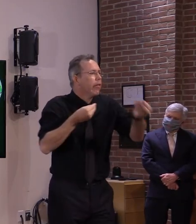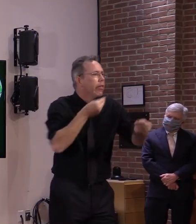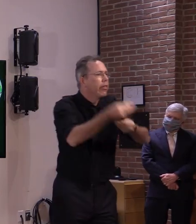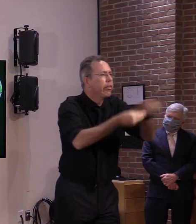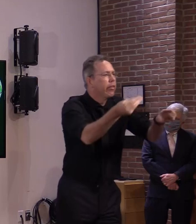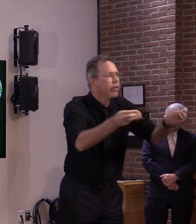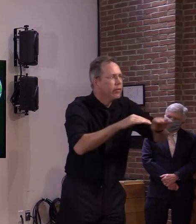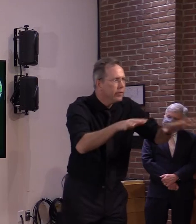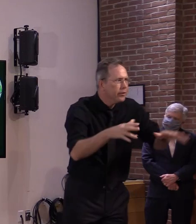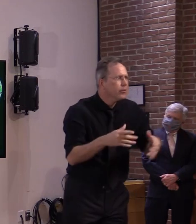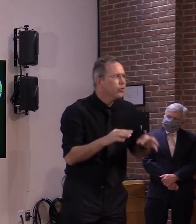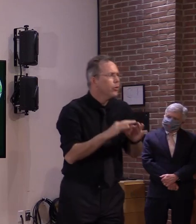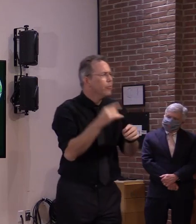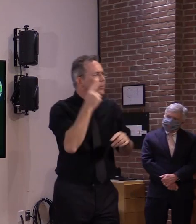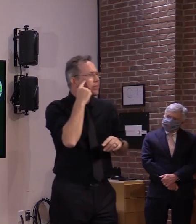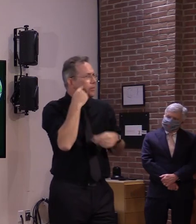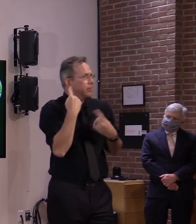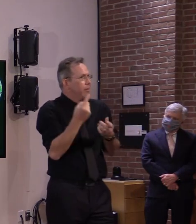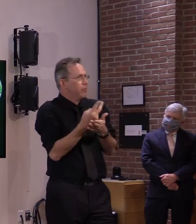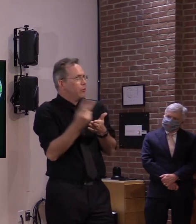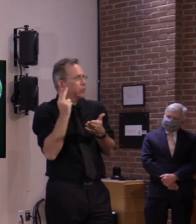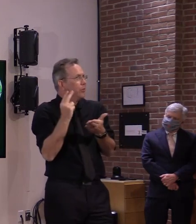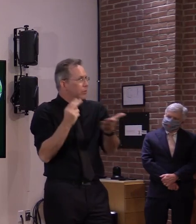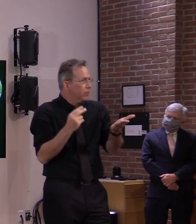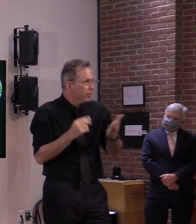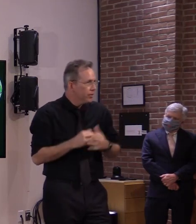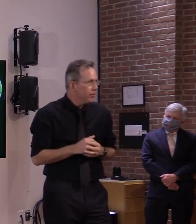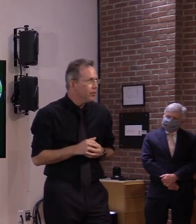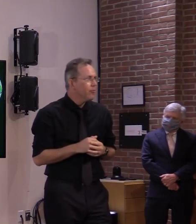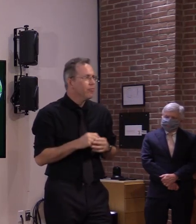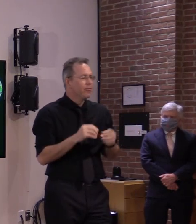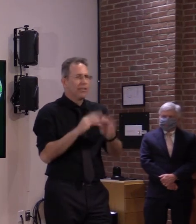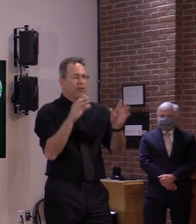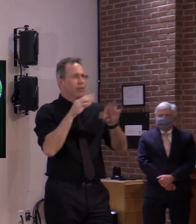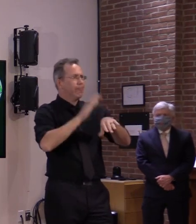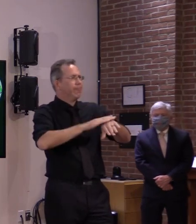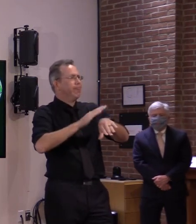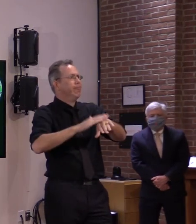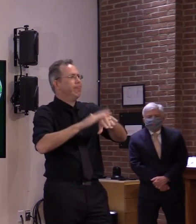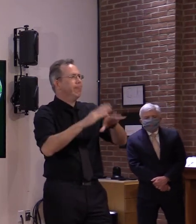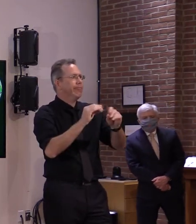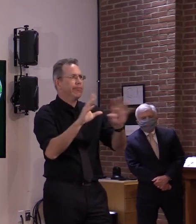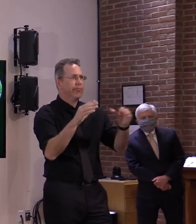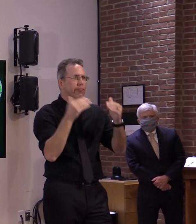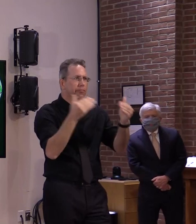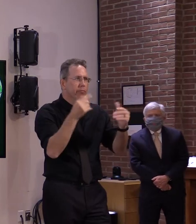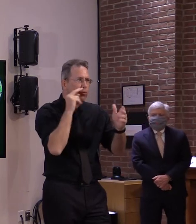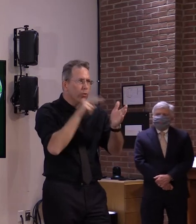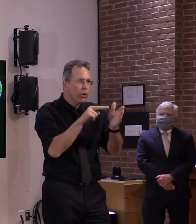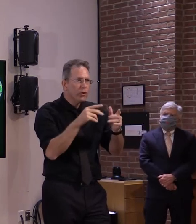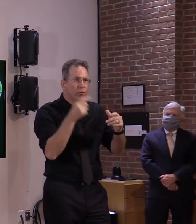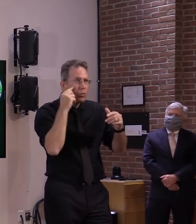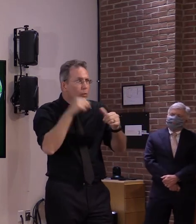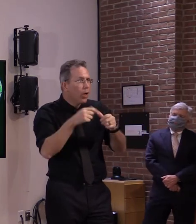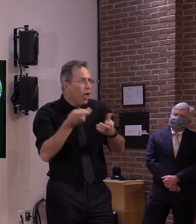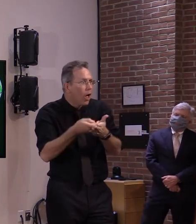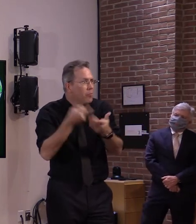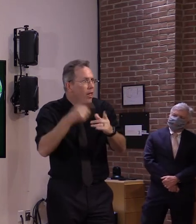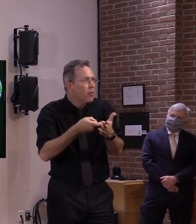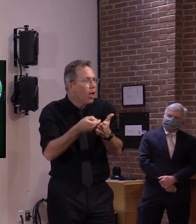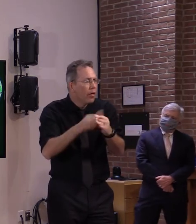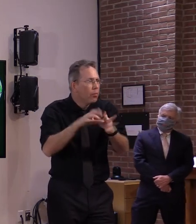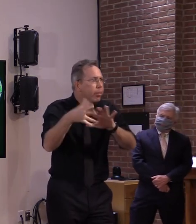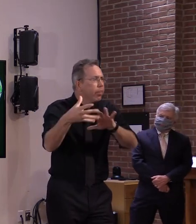are sending a clear message that we need to up our game in order to protect ourselves and our communities and